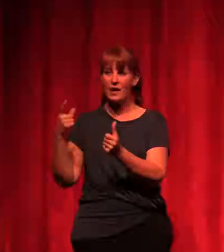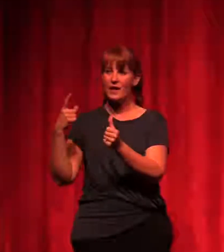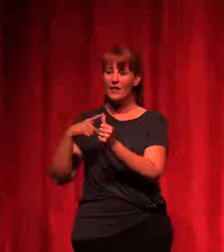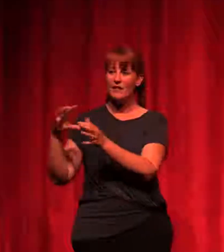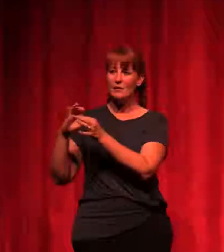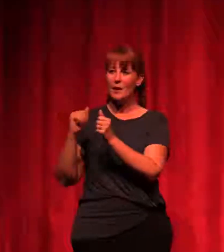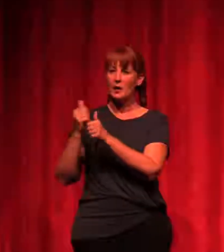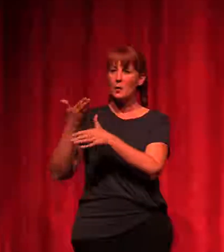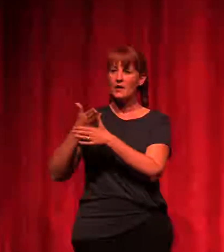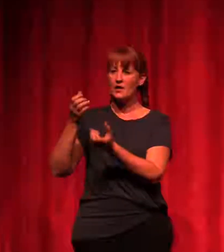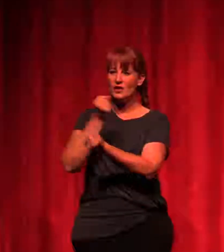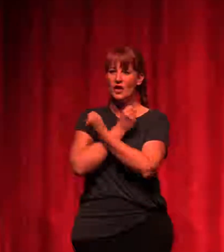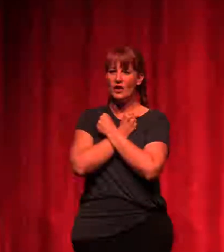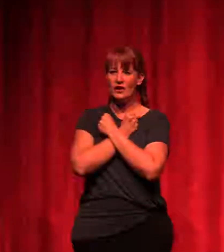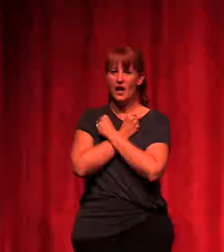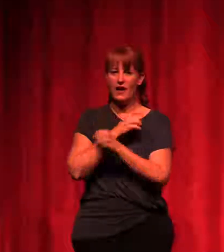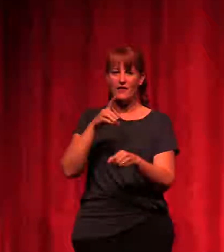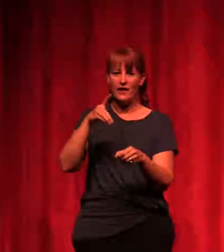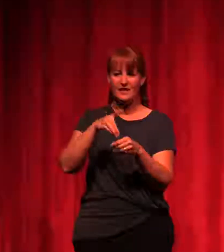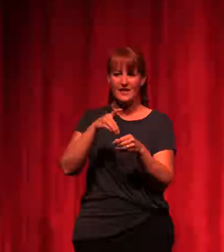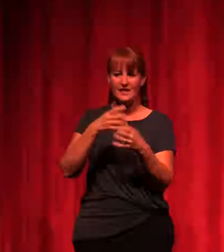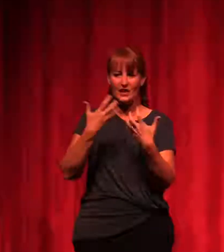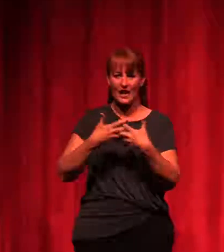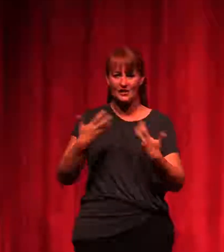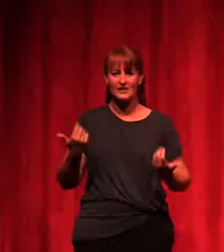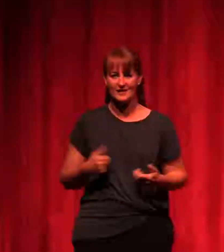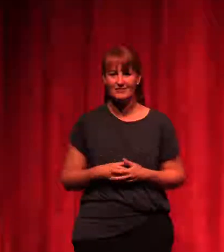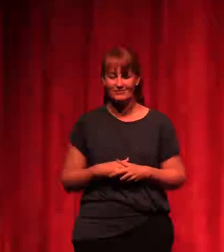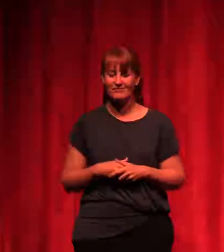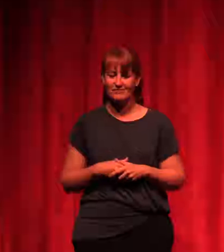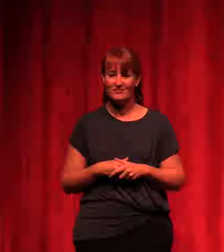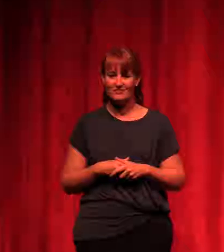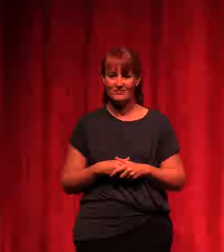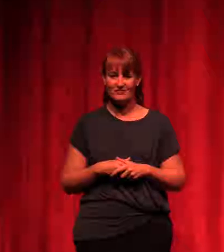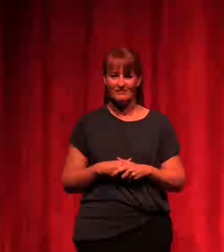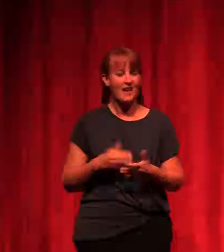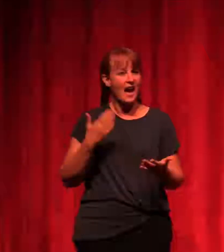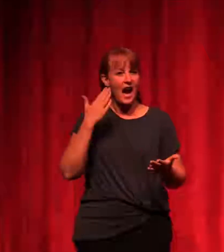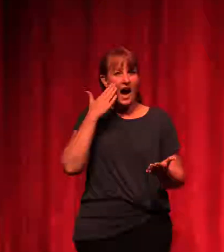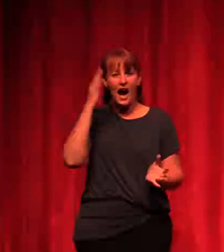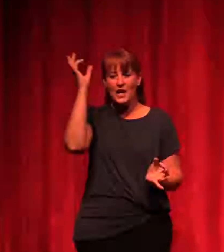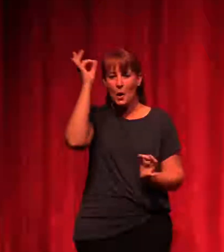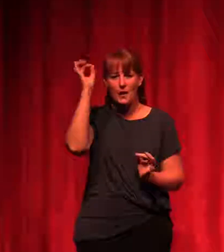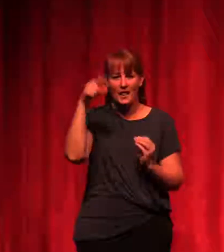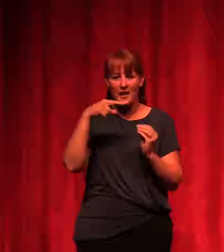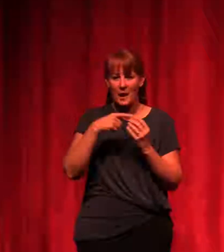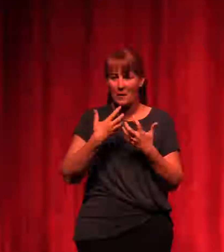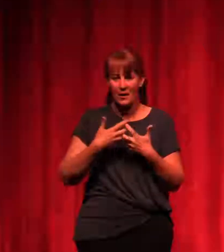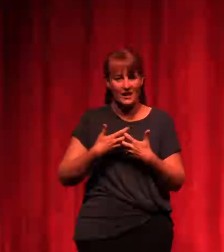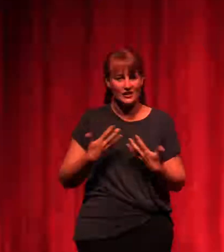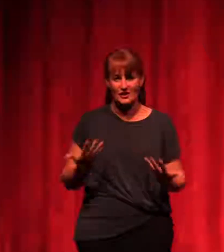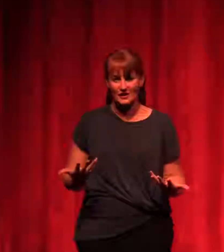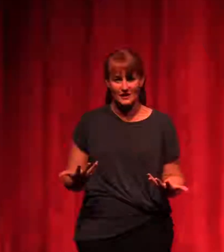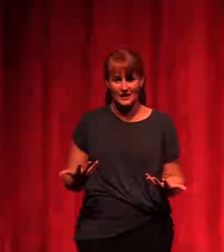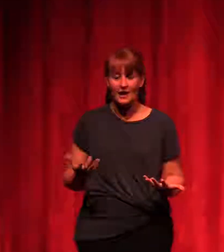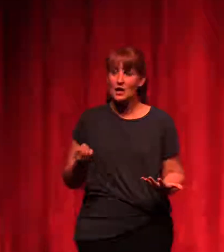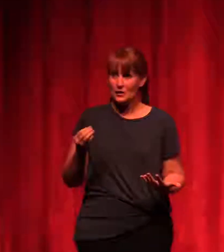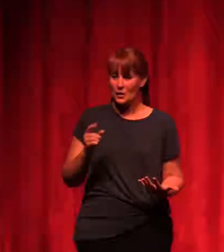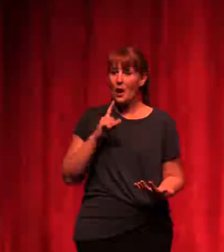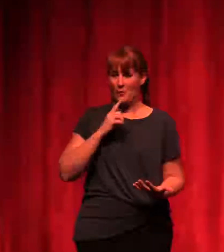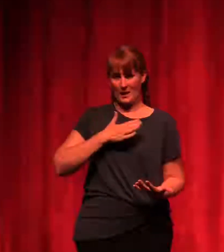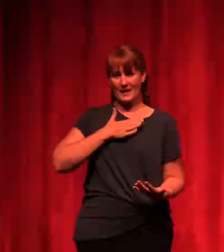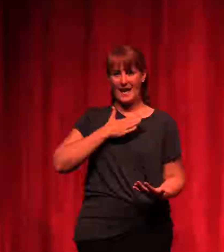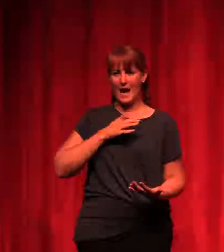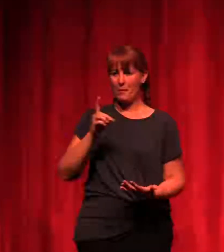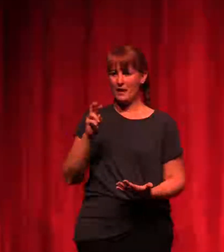shared love of diesel engines. I know nothing about engines, so I'm really